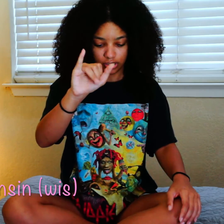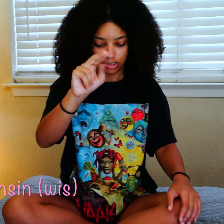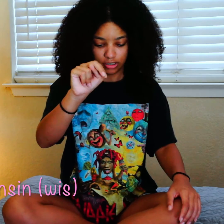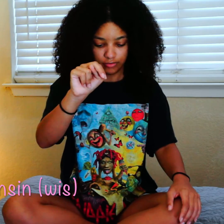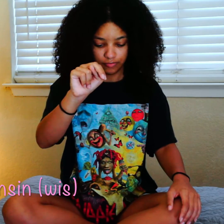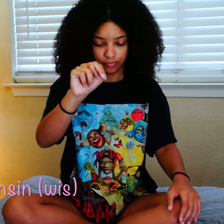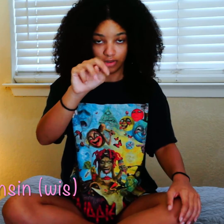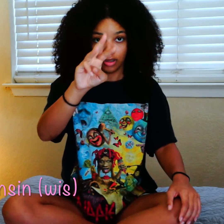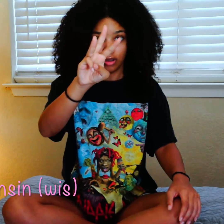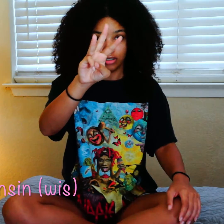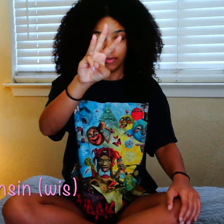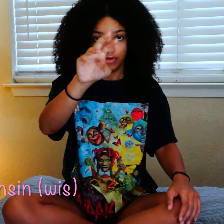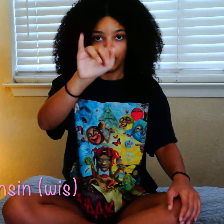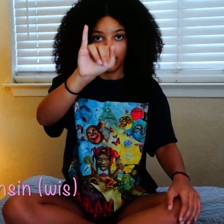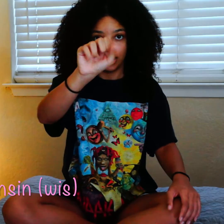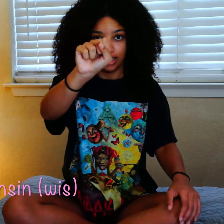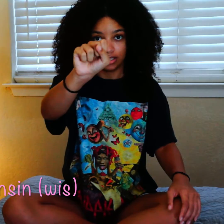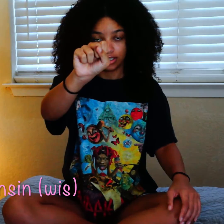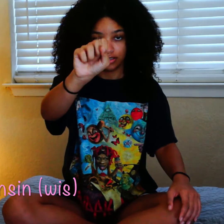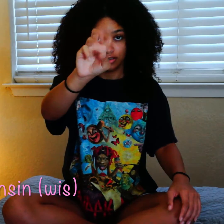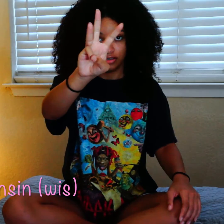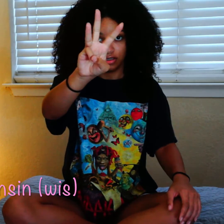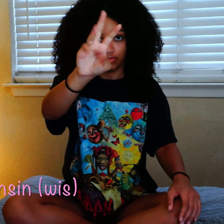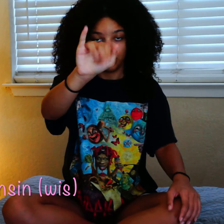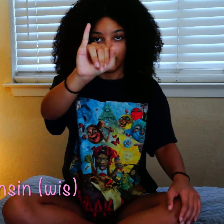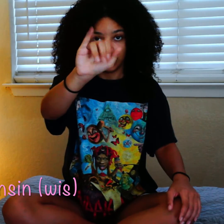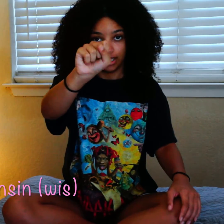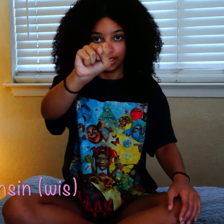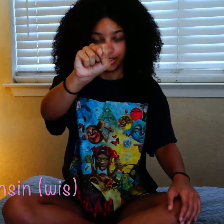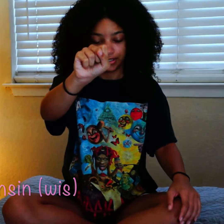Wisconsin, W-I-S. W-I-S.